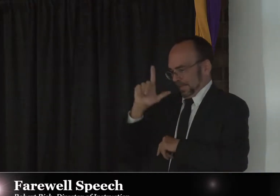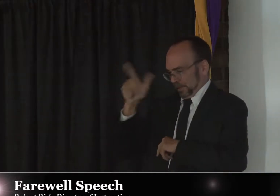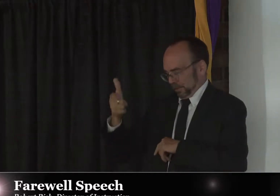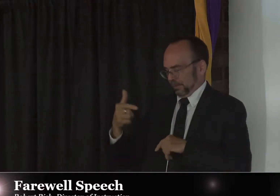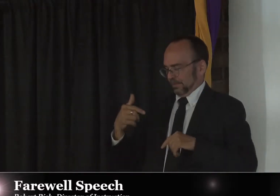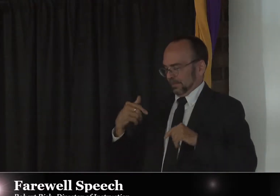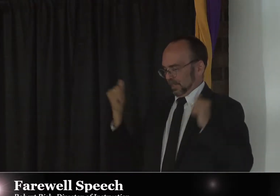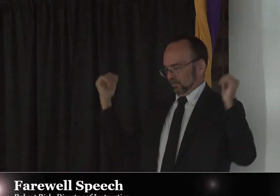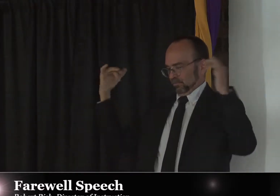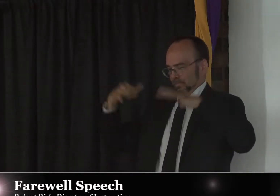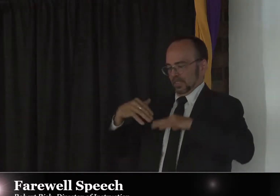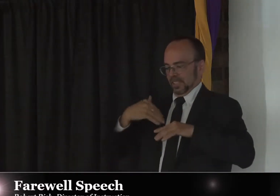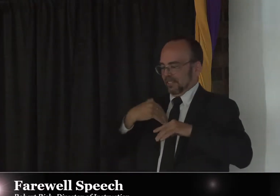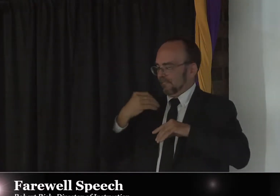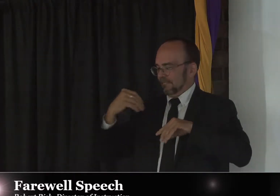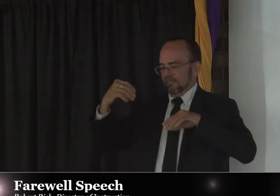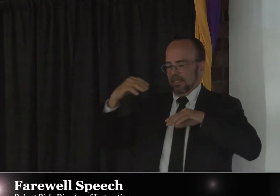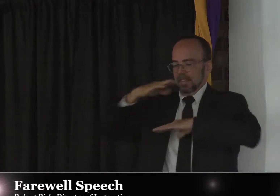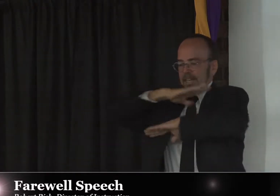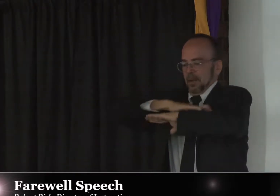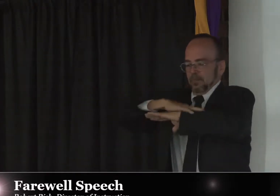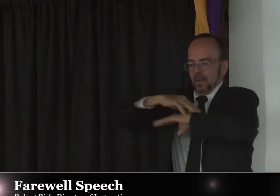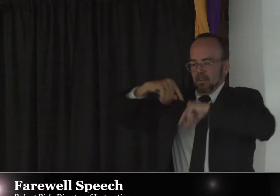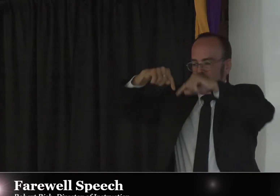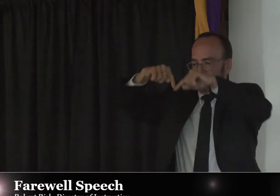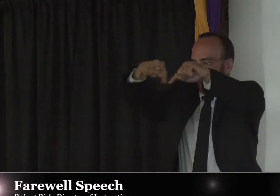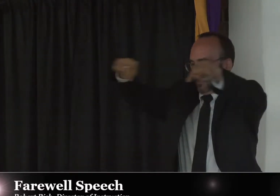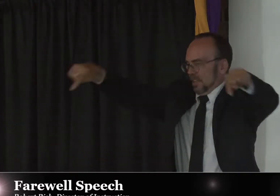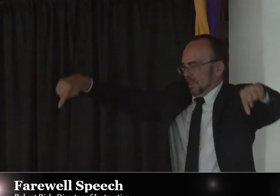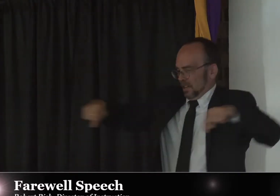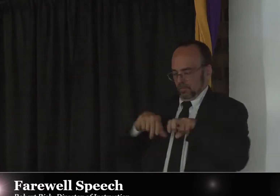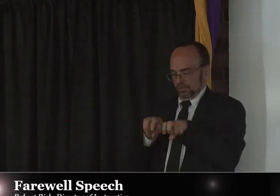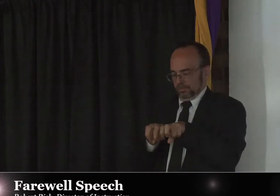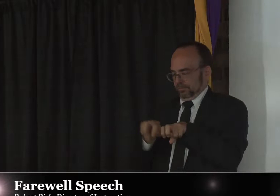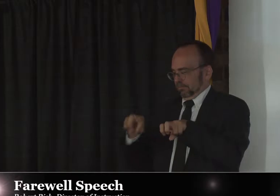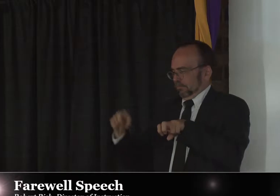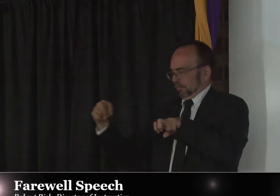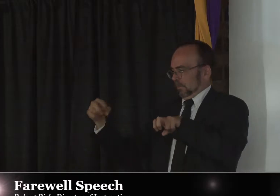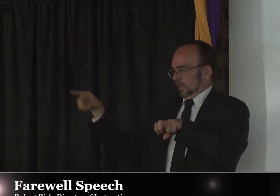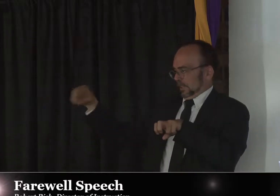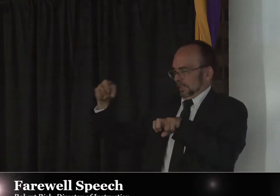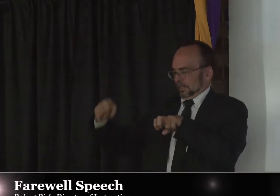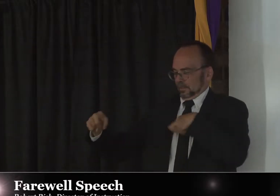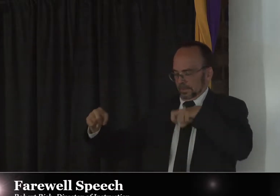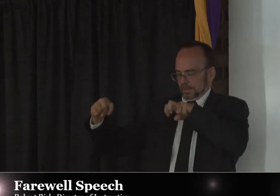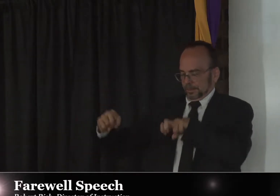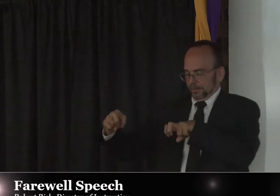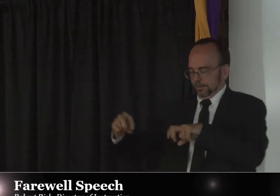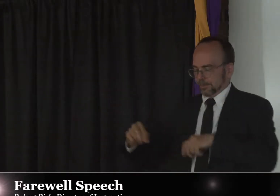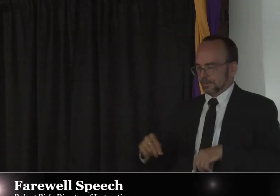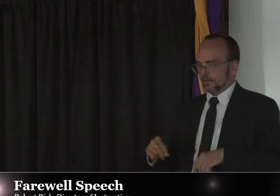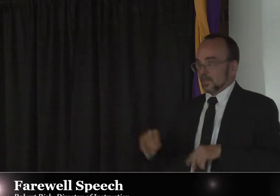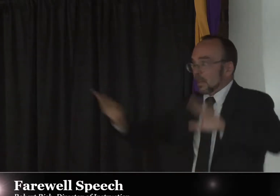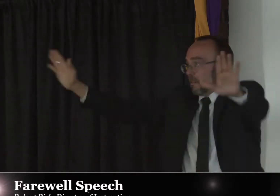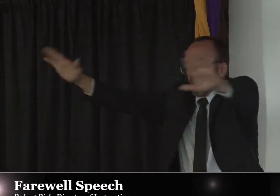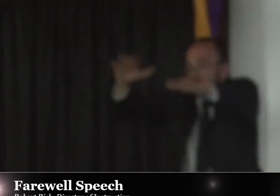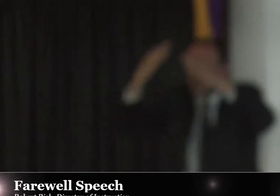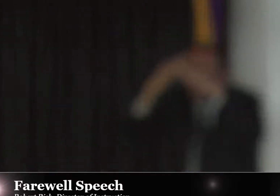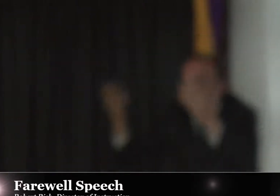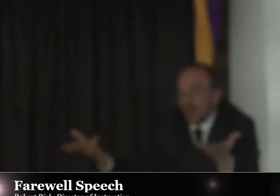month later, we got back to something. The table was around, and she was there, and I was here. And